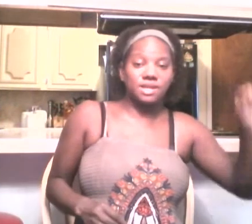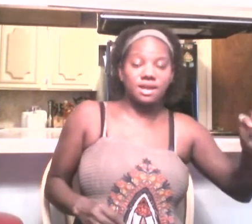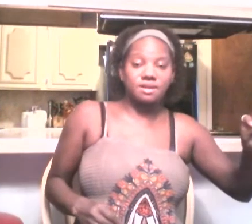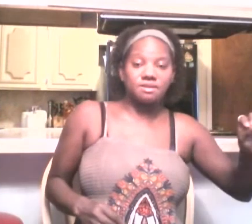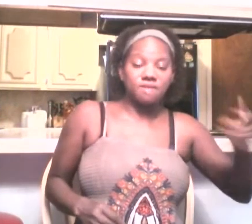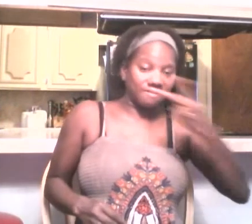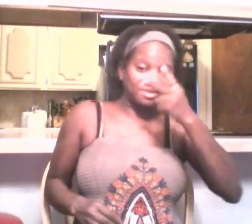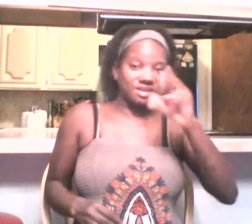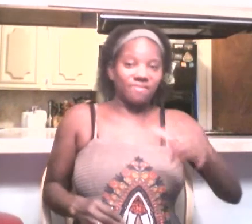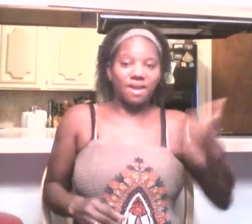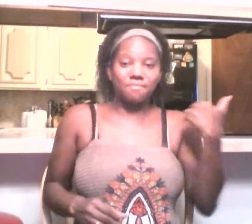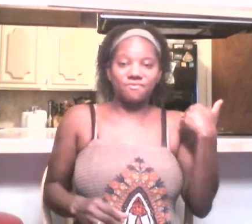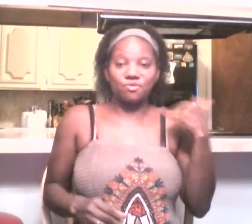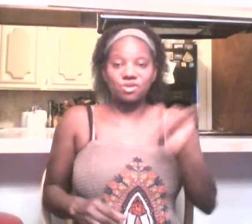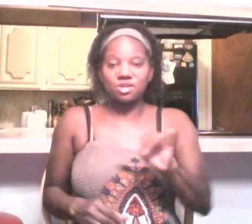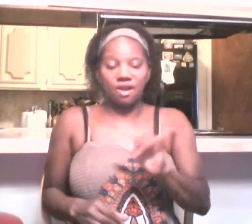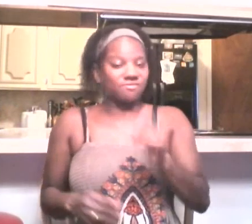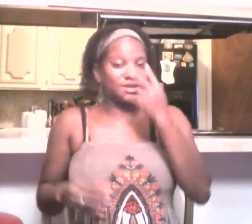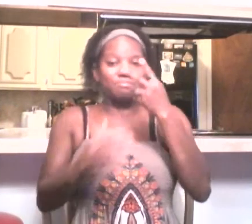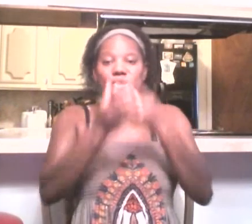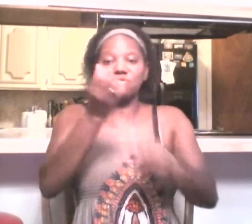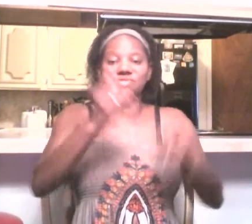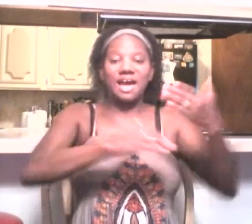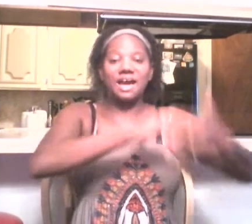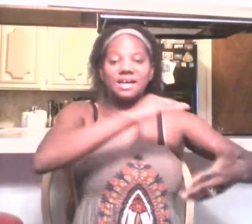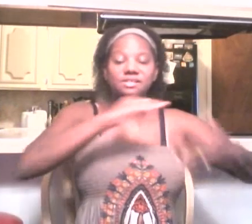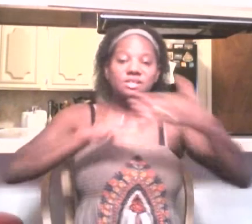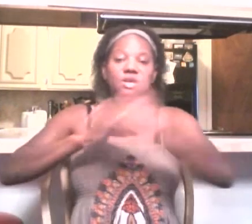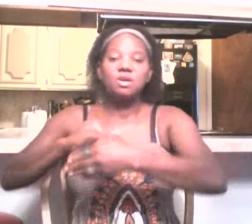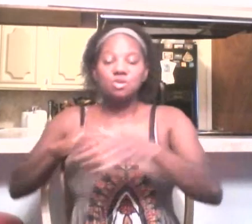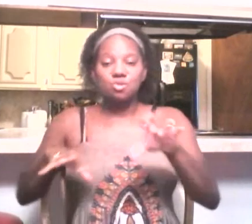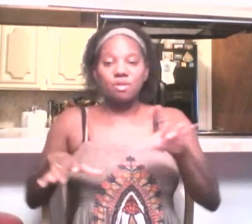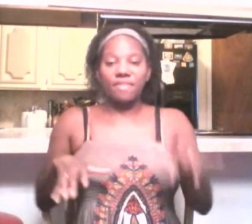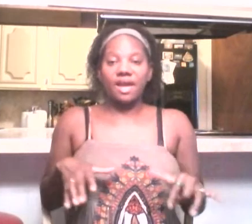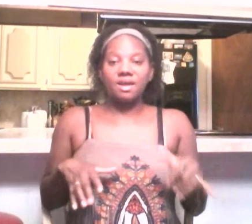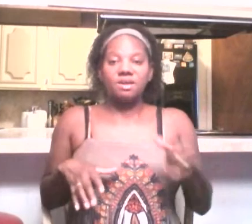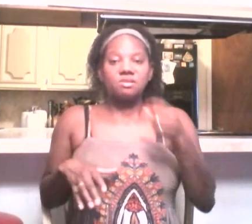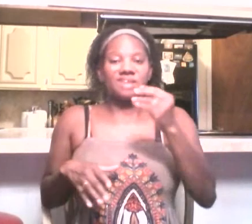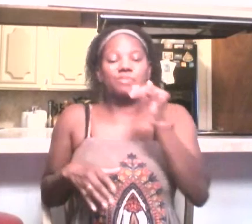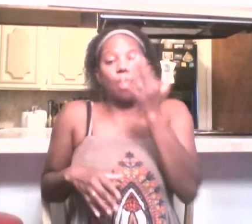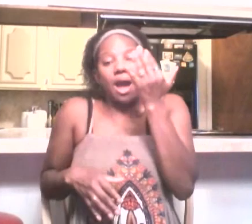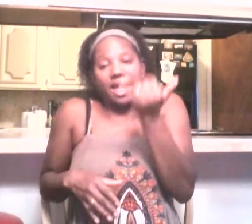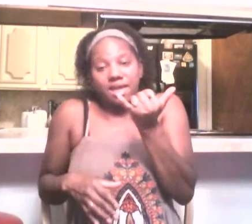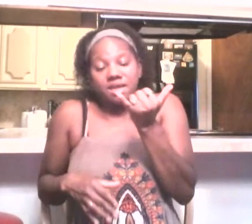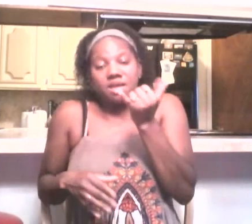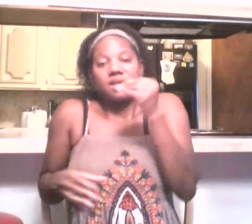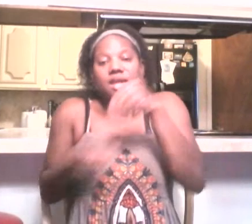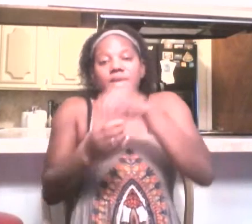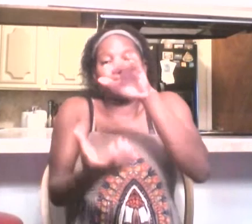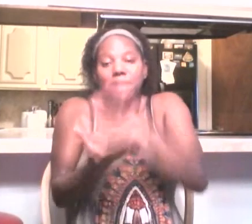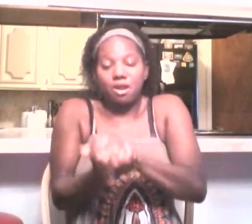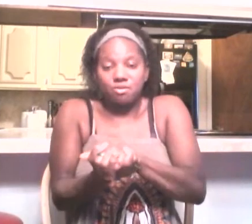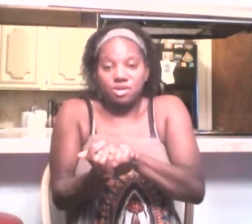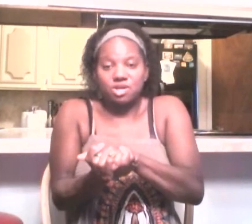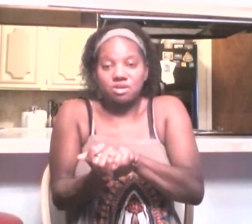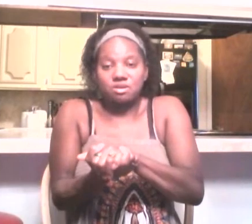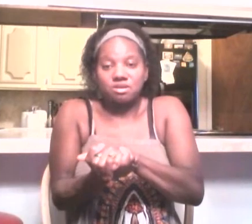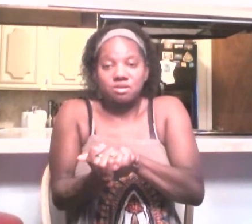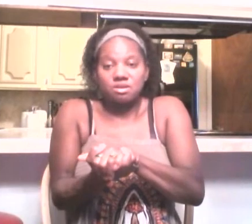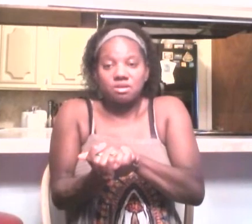20%. I've seen that before too. I've seen both sides doing that. That's why in a marriage,